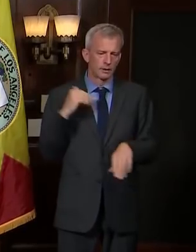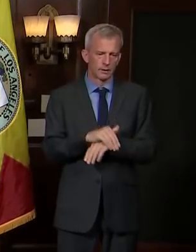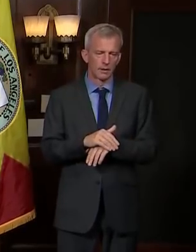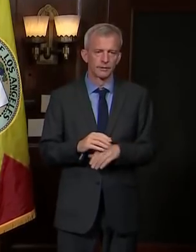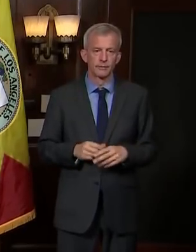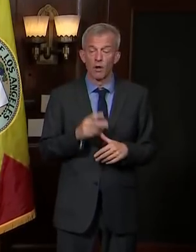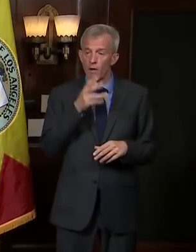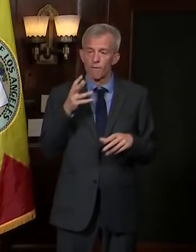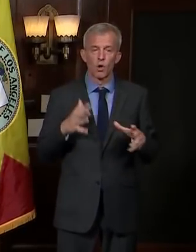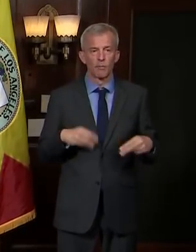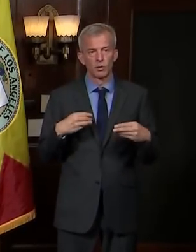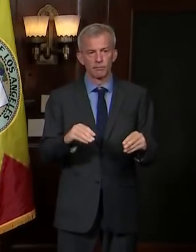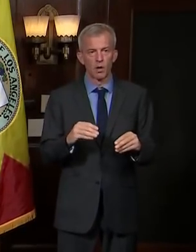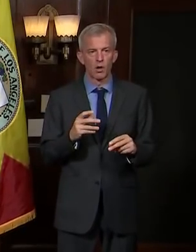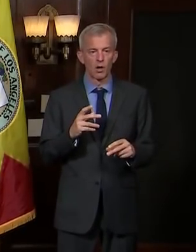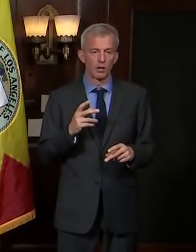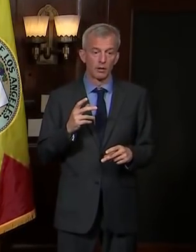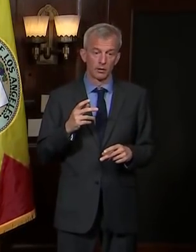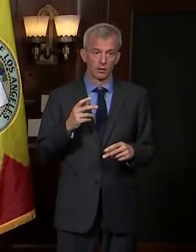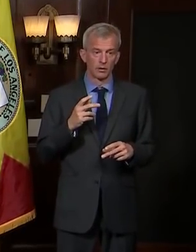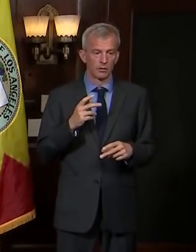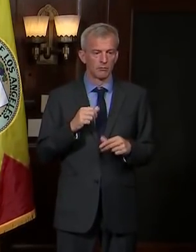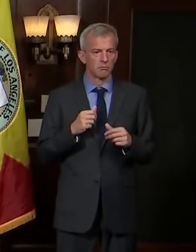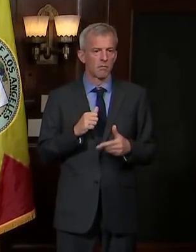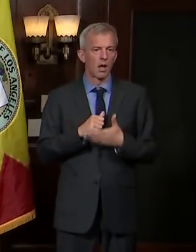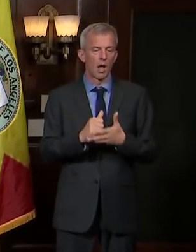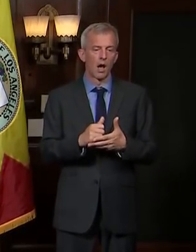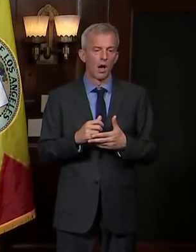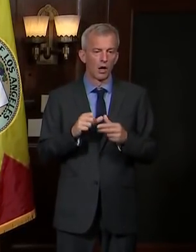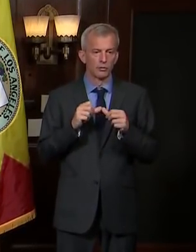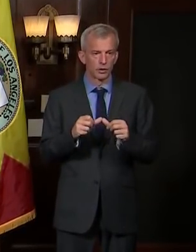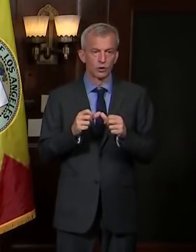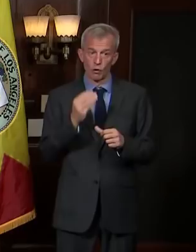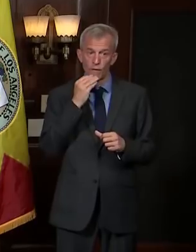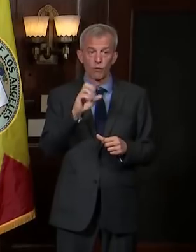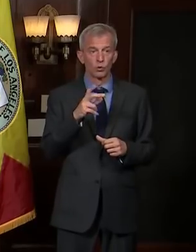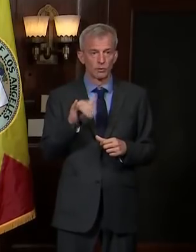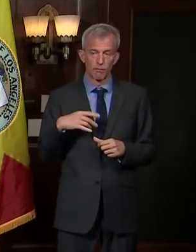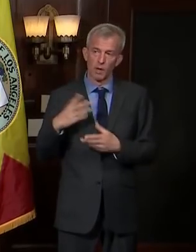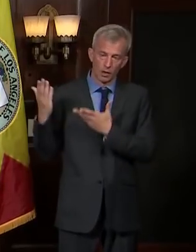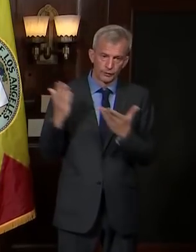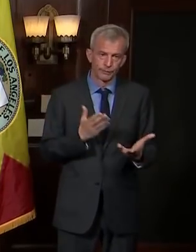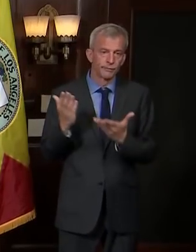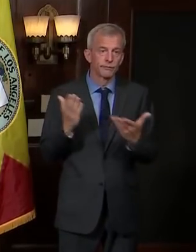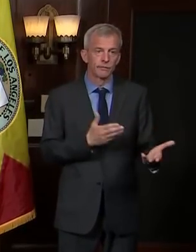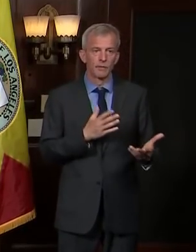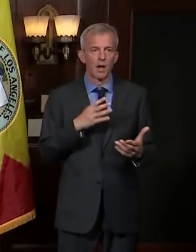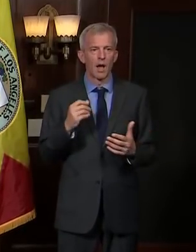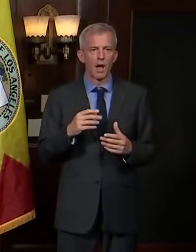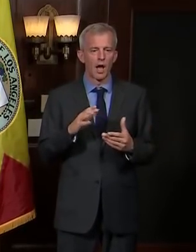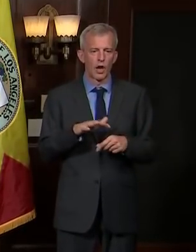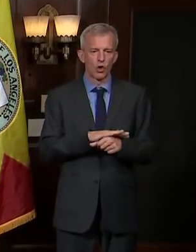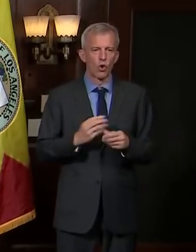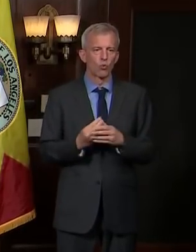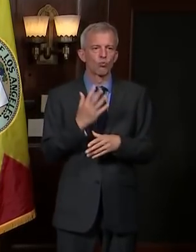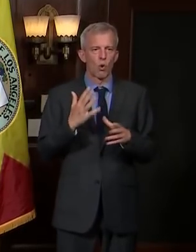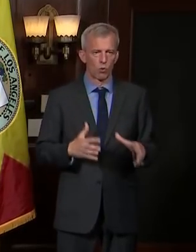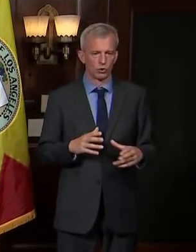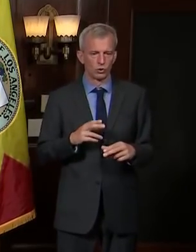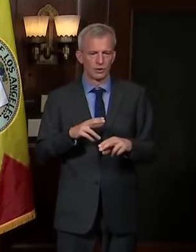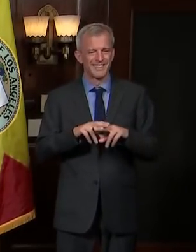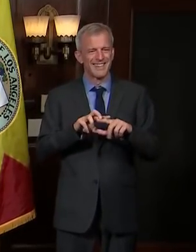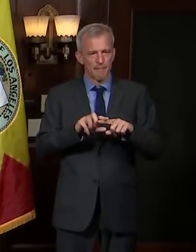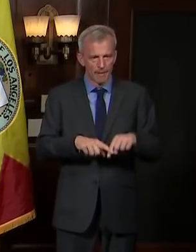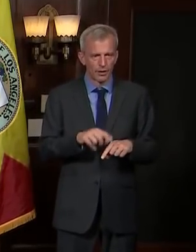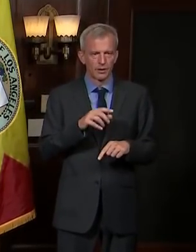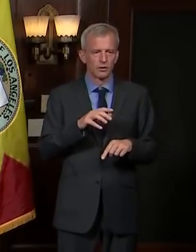help maintain our local food supply, and local growers rely on them to keep in business. That's why I've taken action to